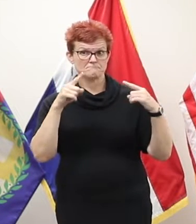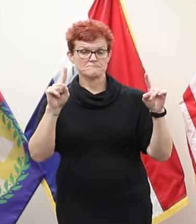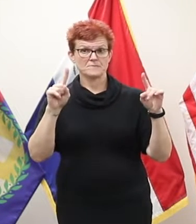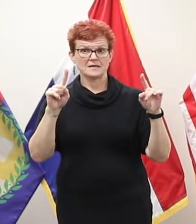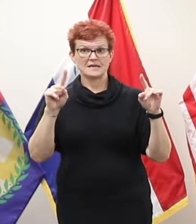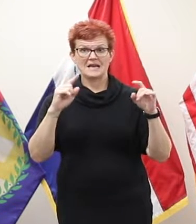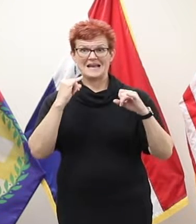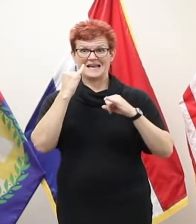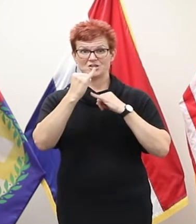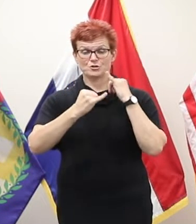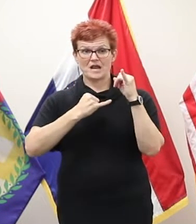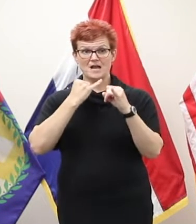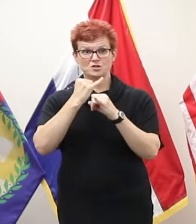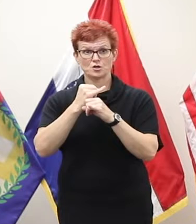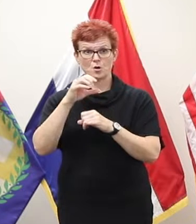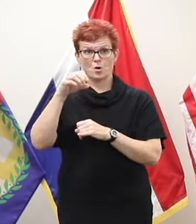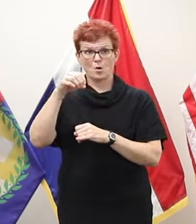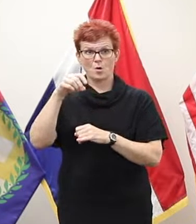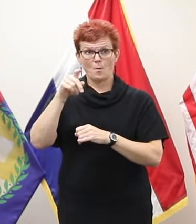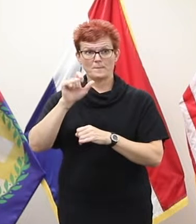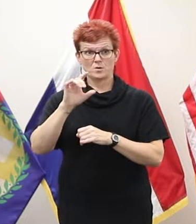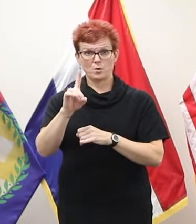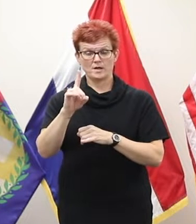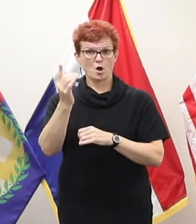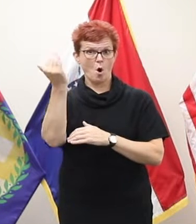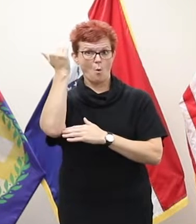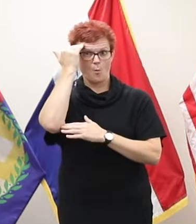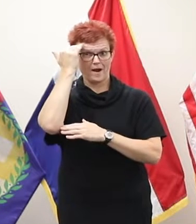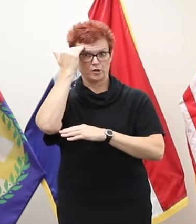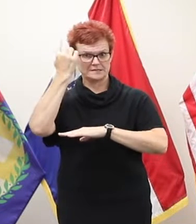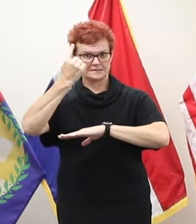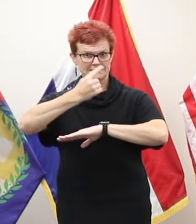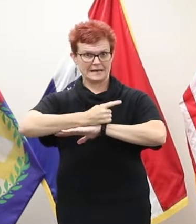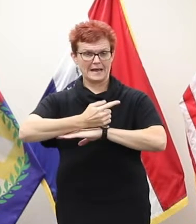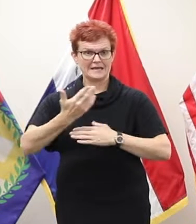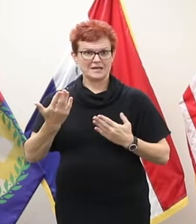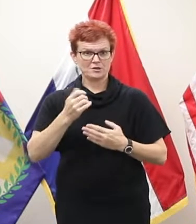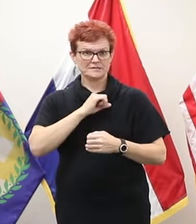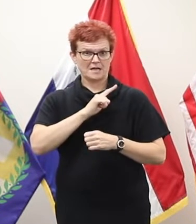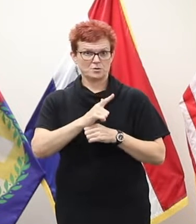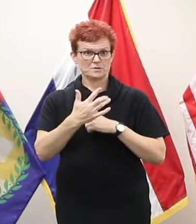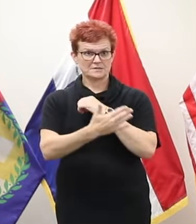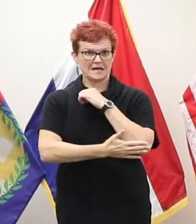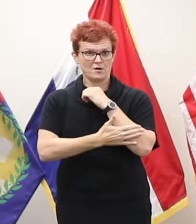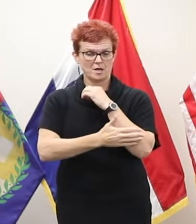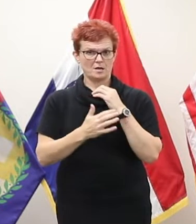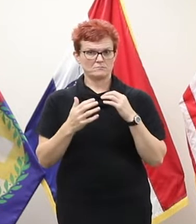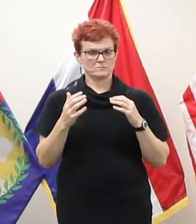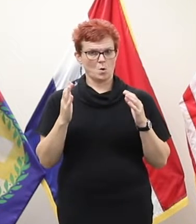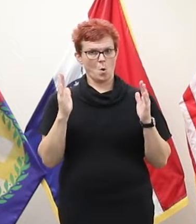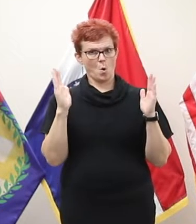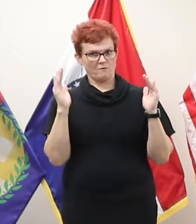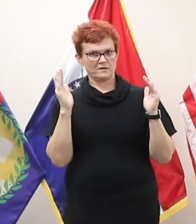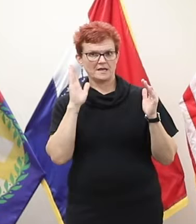International Opioid Awareness Day in St. Louis County, in hopes that this too will draw attention to the